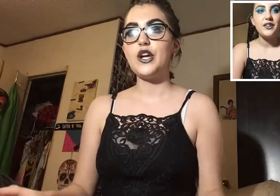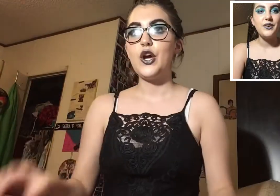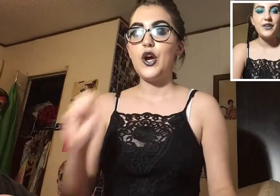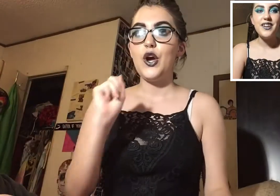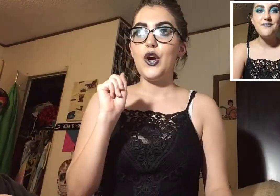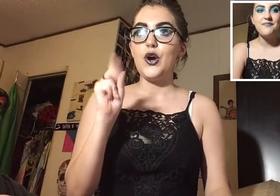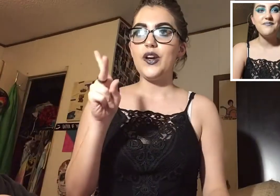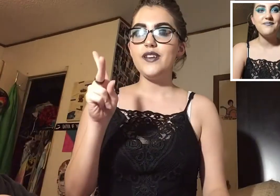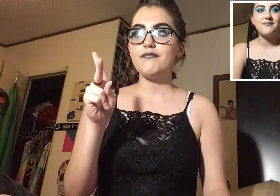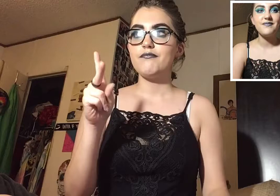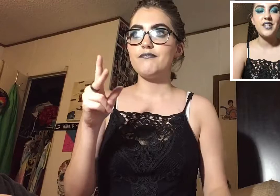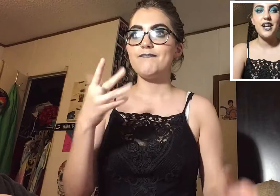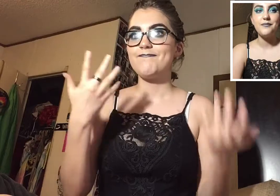Okay, I'm done.